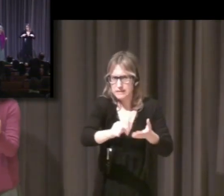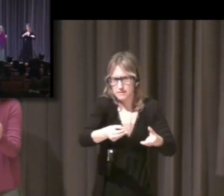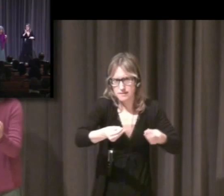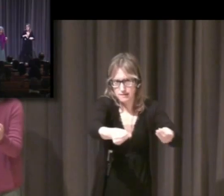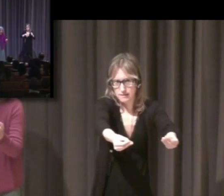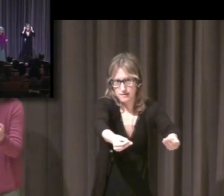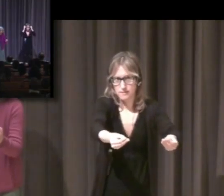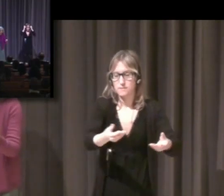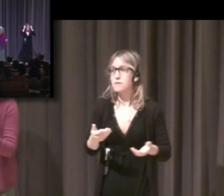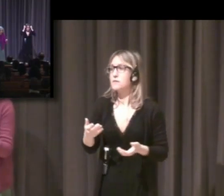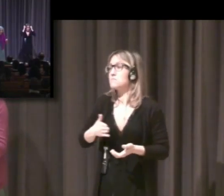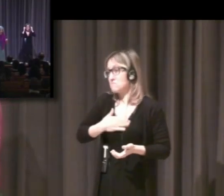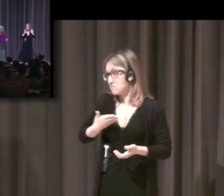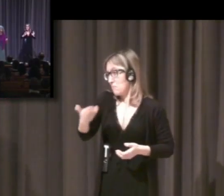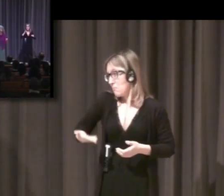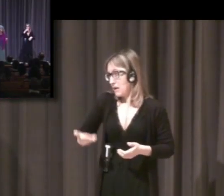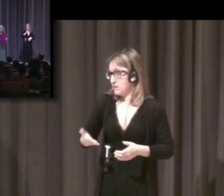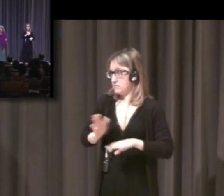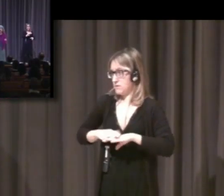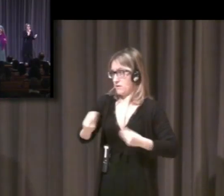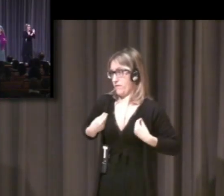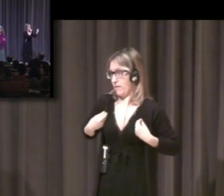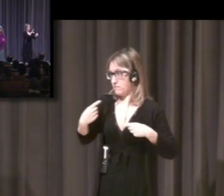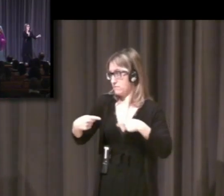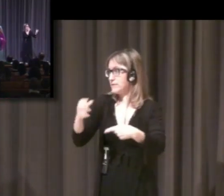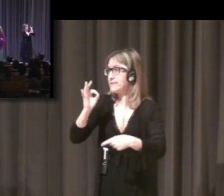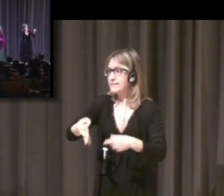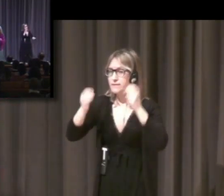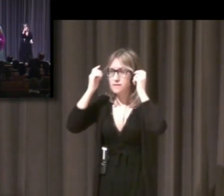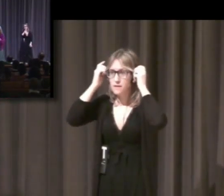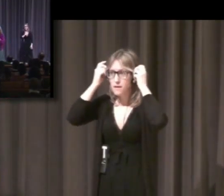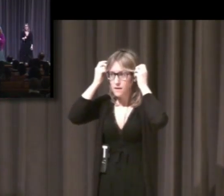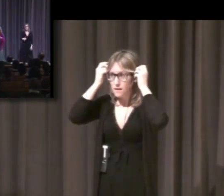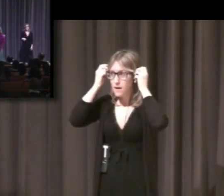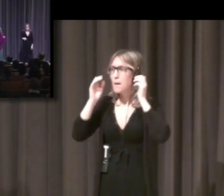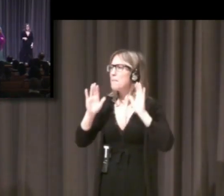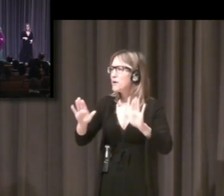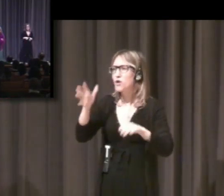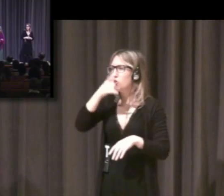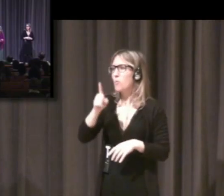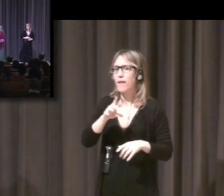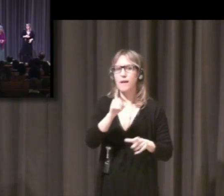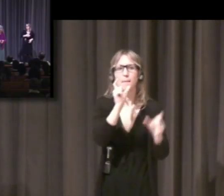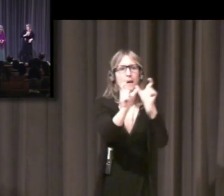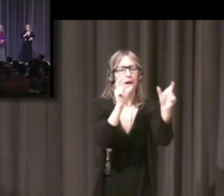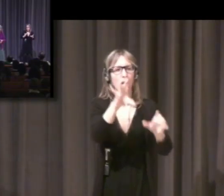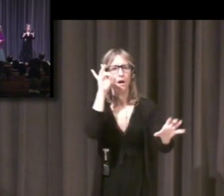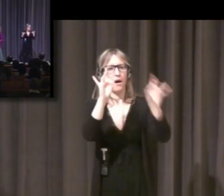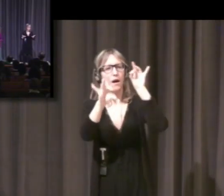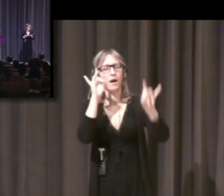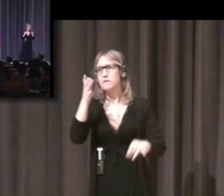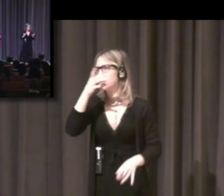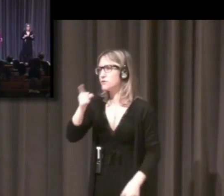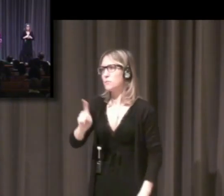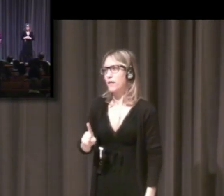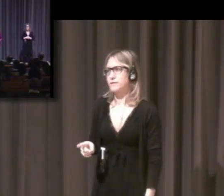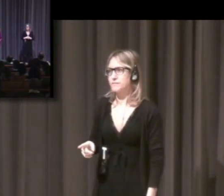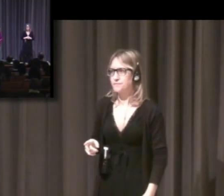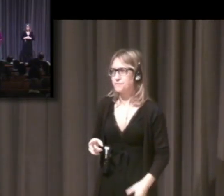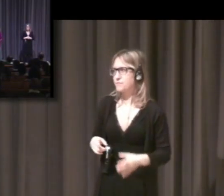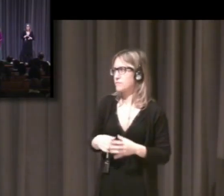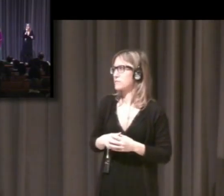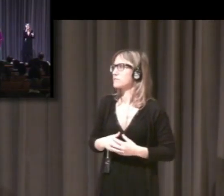catch any words. That, you know, maybe they can catch one here, one there. But in general, they can't do